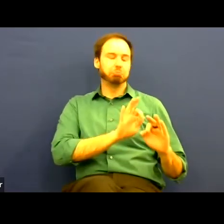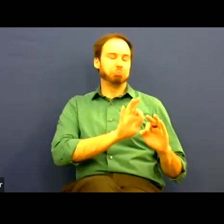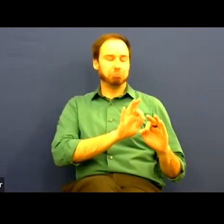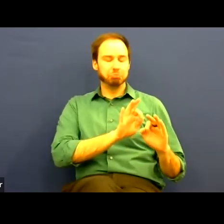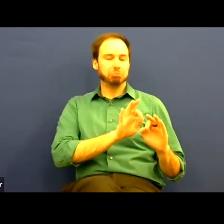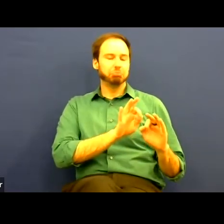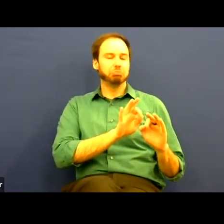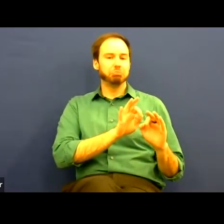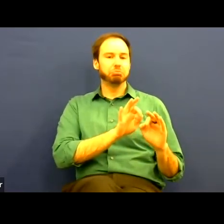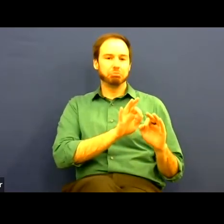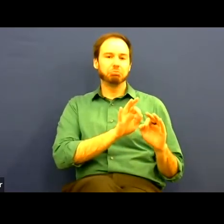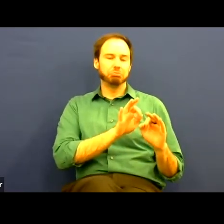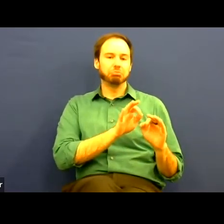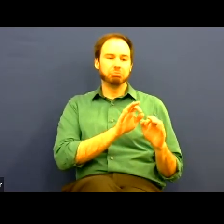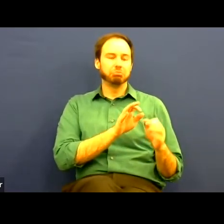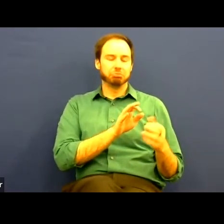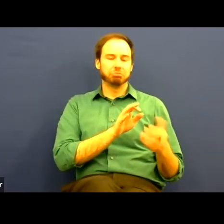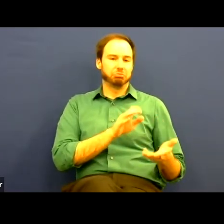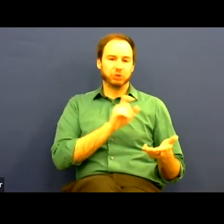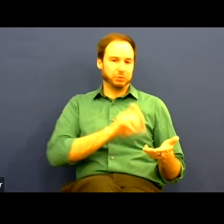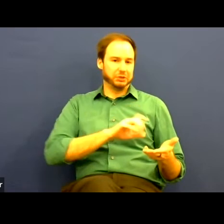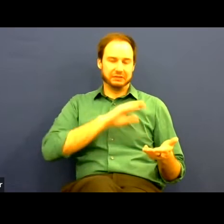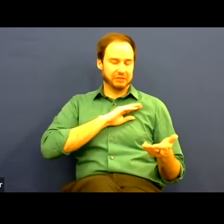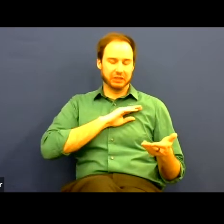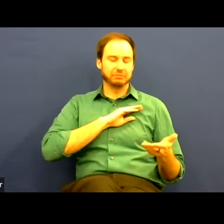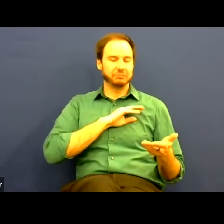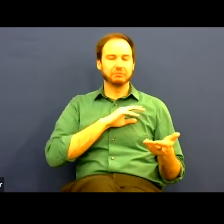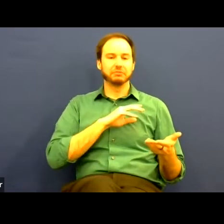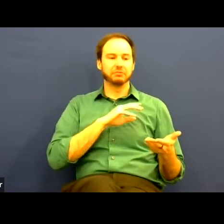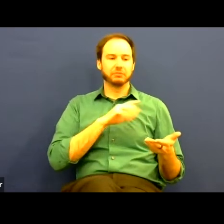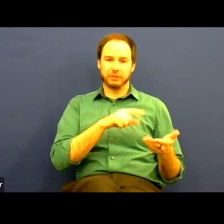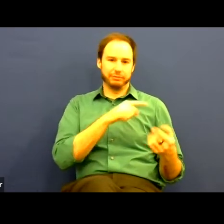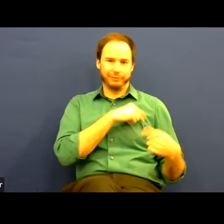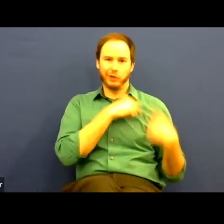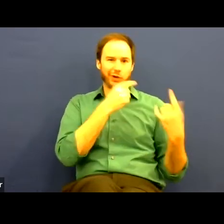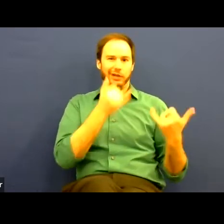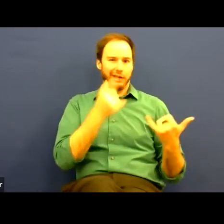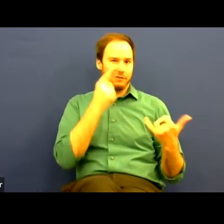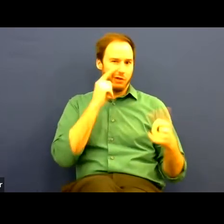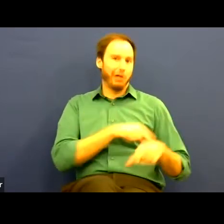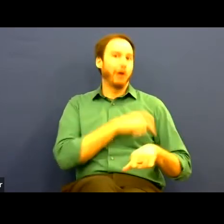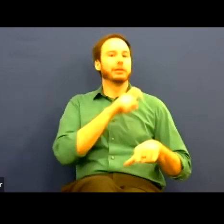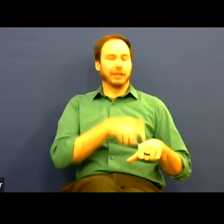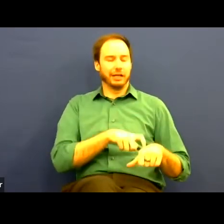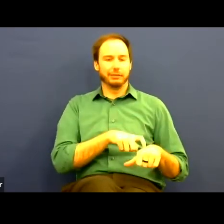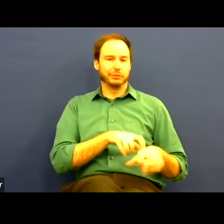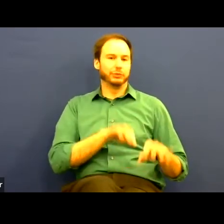and properly designed system, you know, obviously they've been around for a long time.